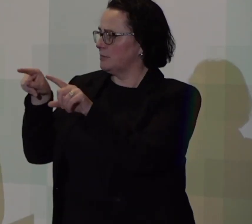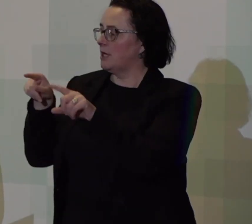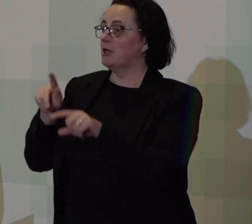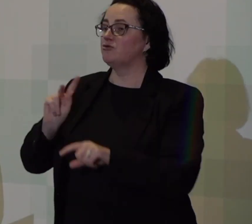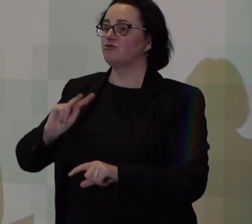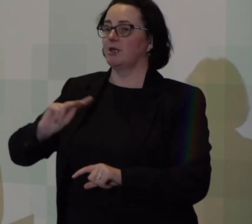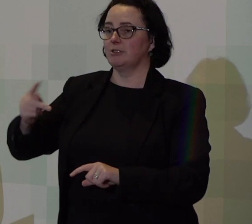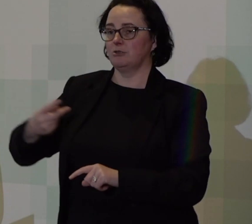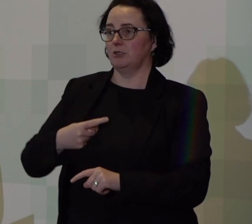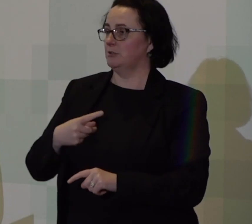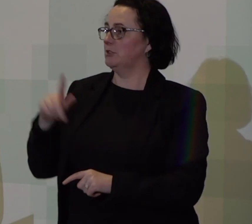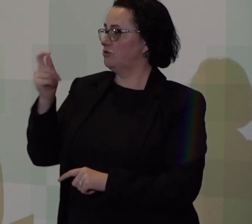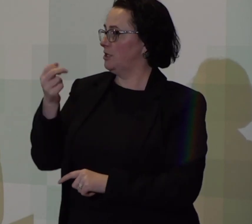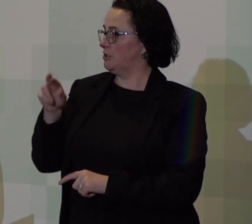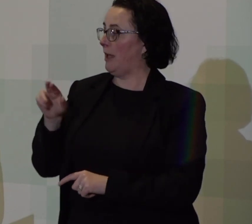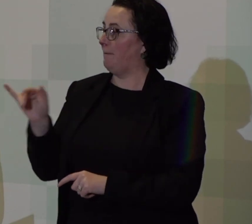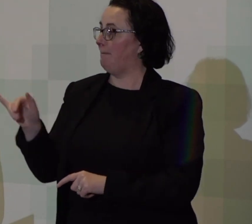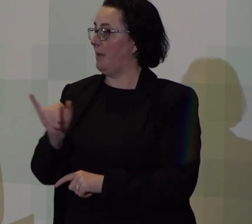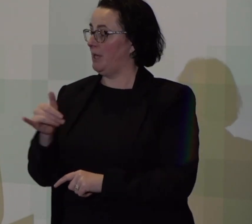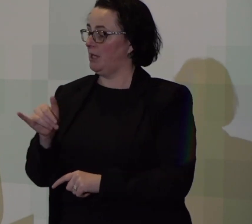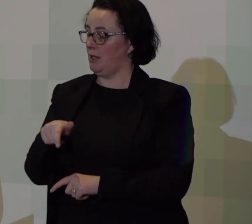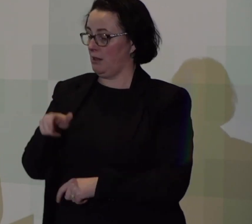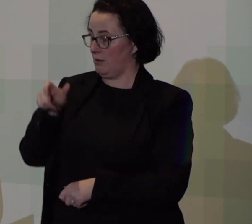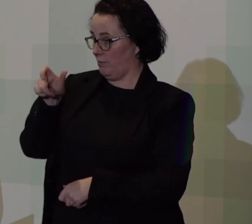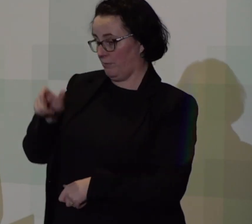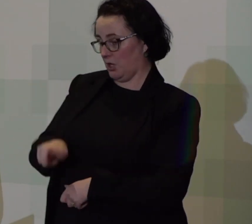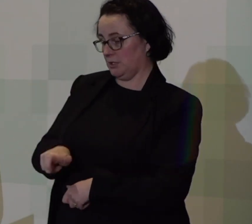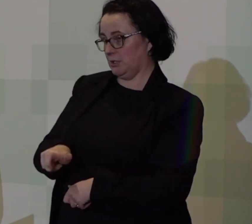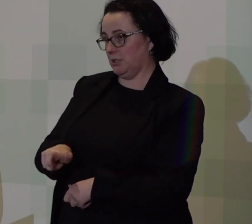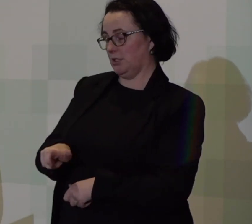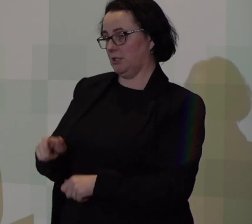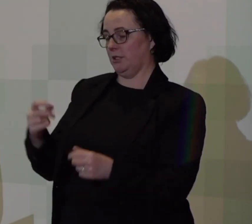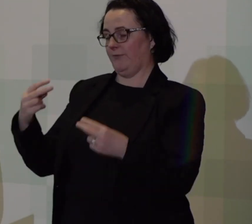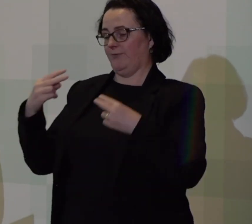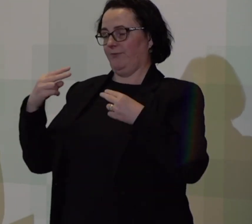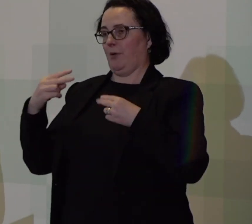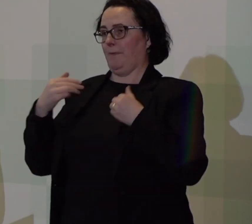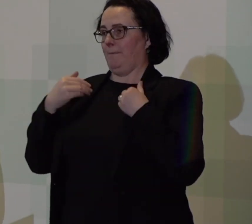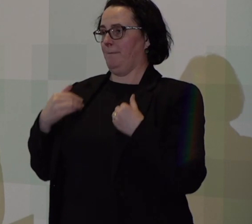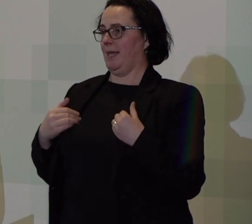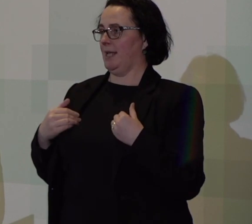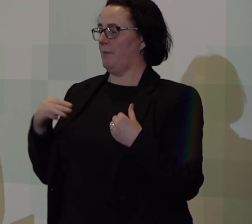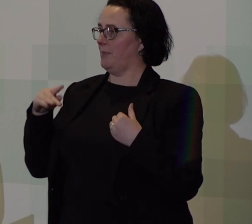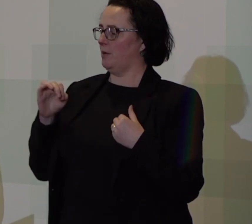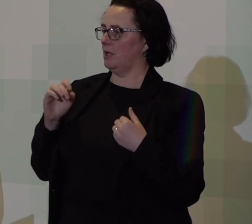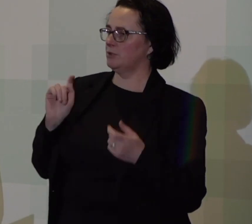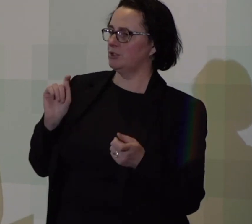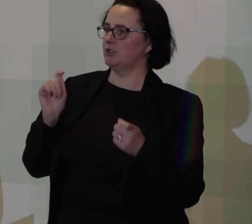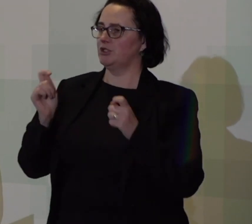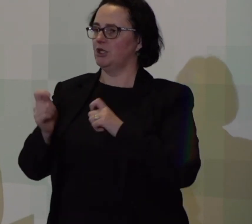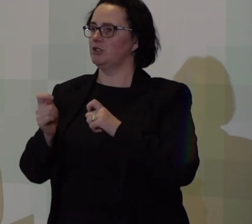transgender individual might wish to change from being seen as male and masculine to female and